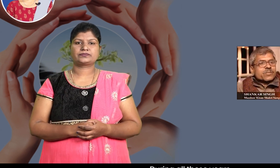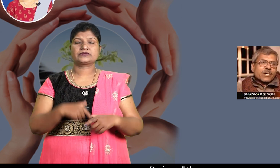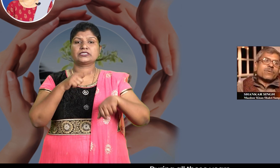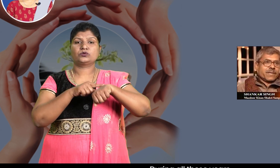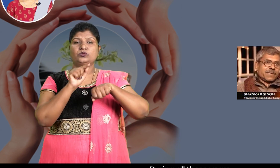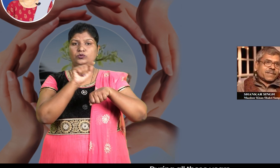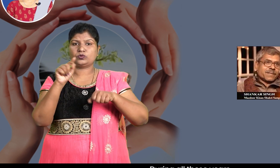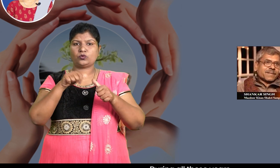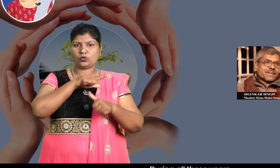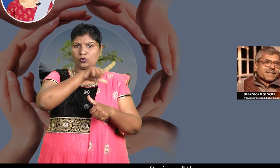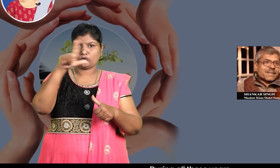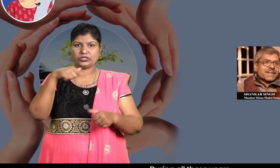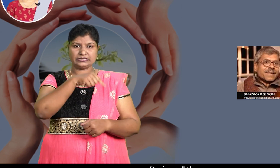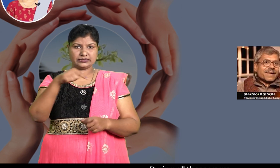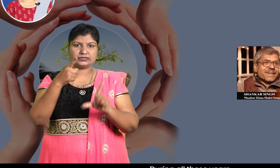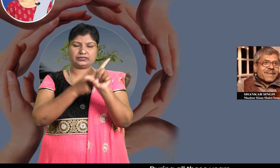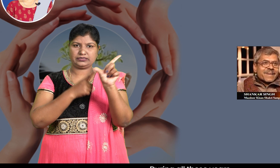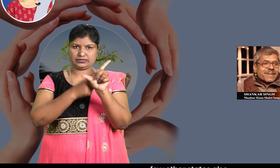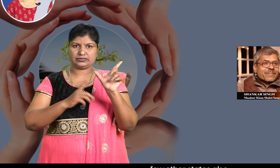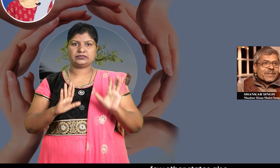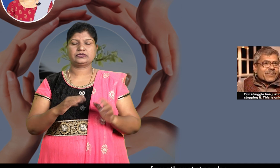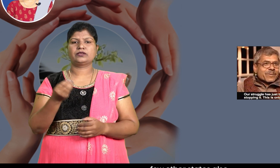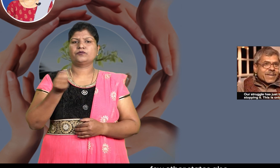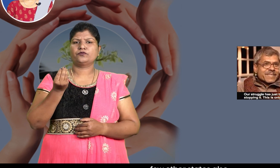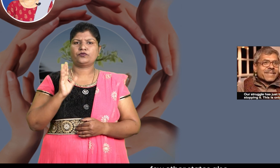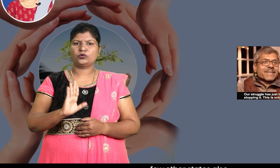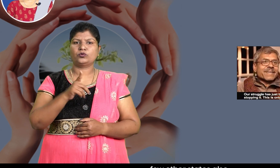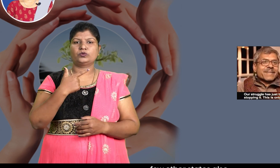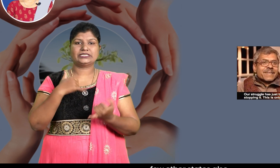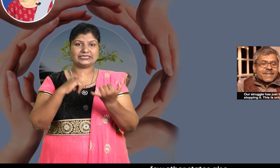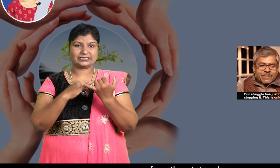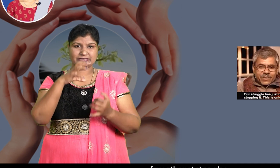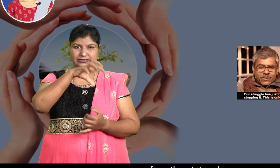During all these years, few other states also